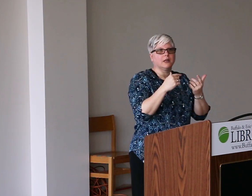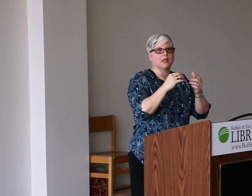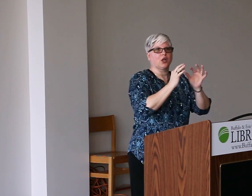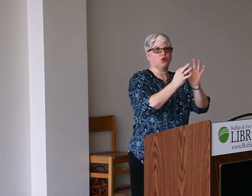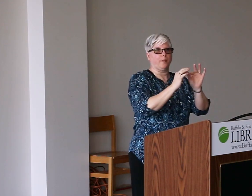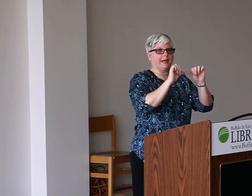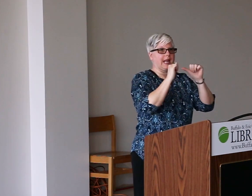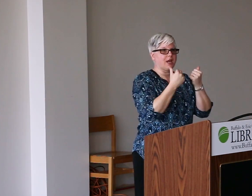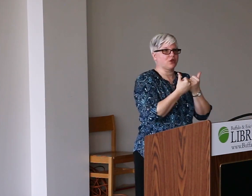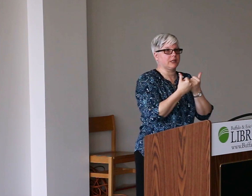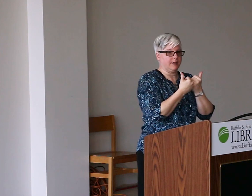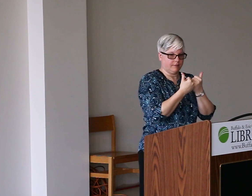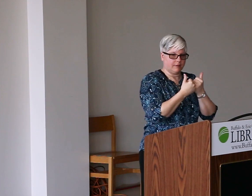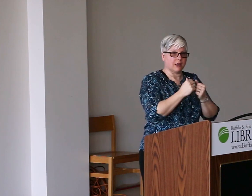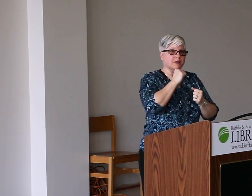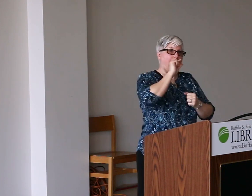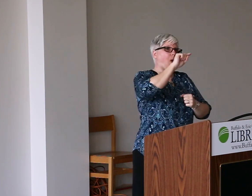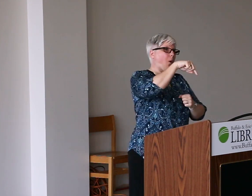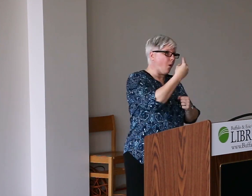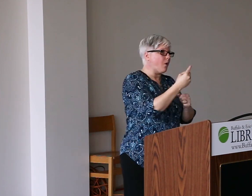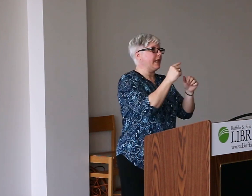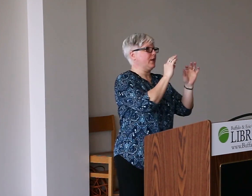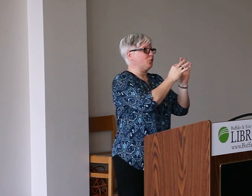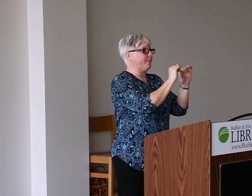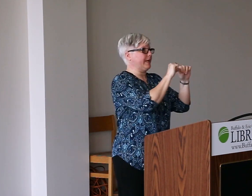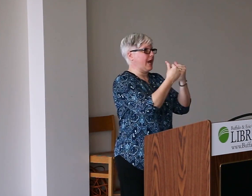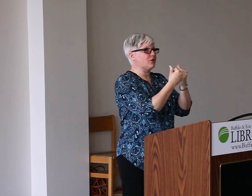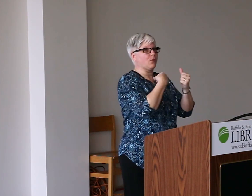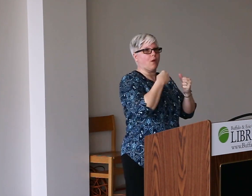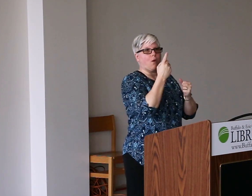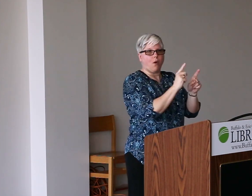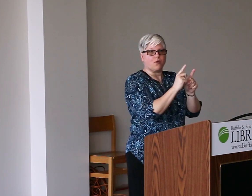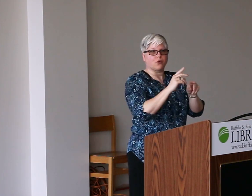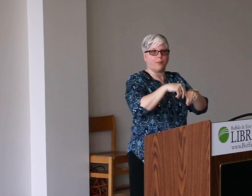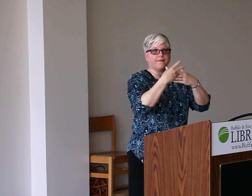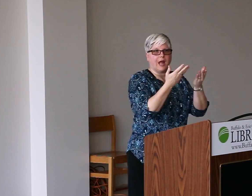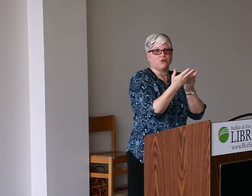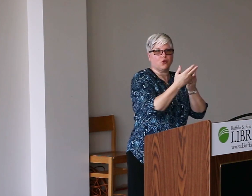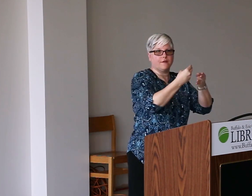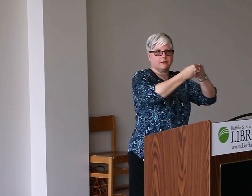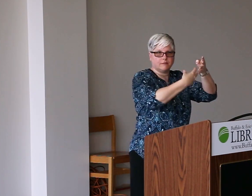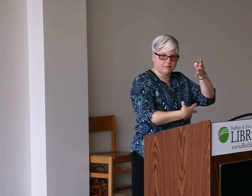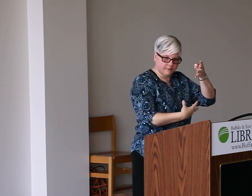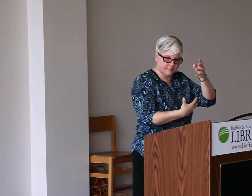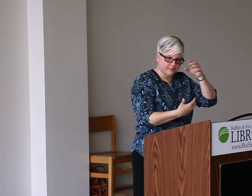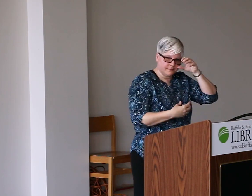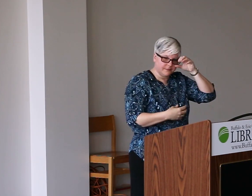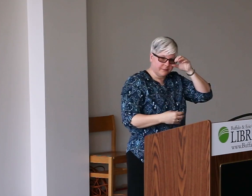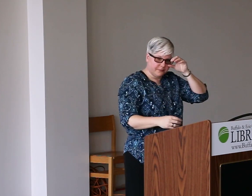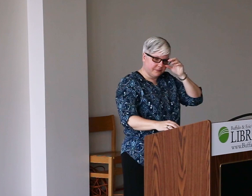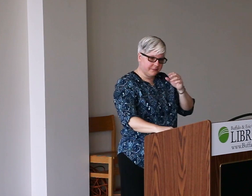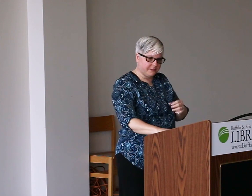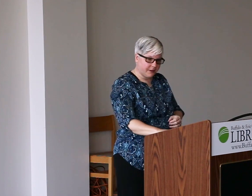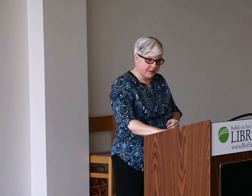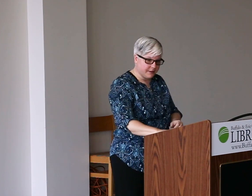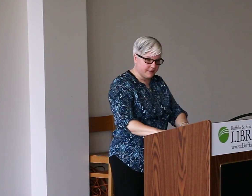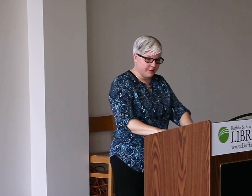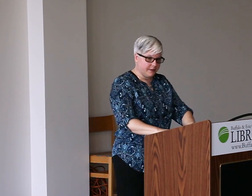Services is an interpreting agency, or not only just an interpreting agency, we also provide a whole list of things.